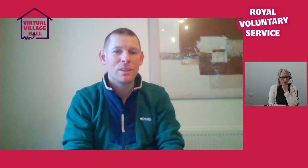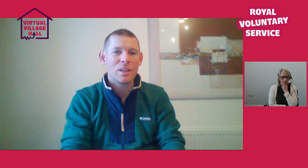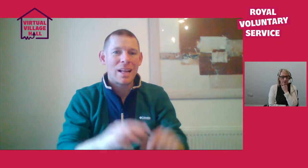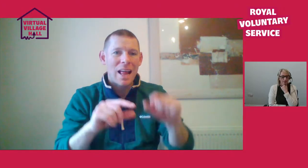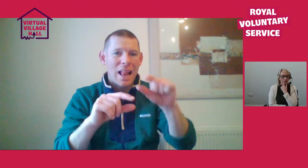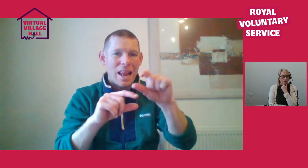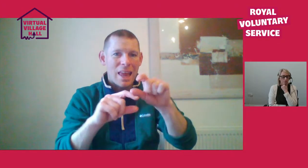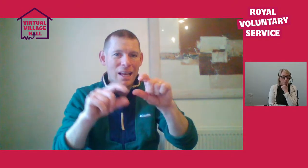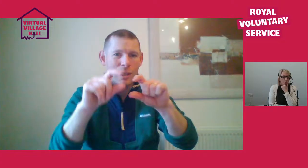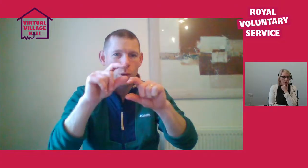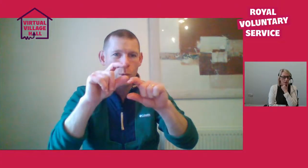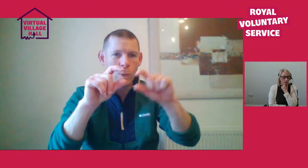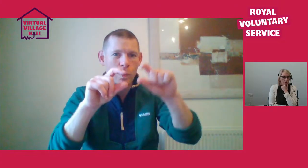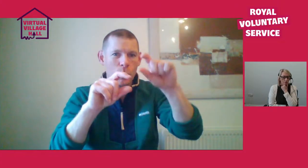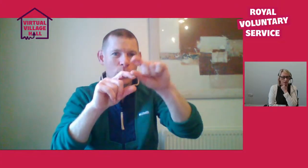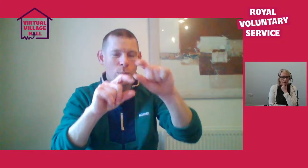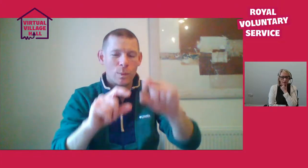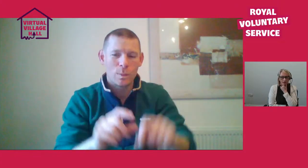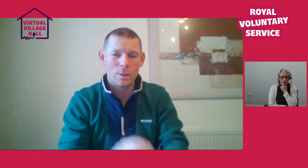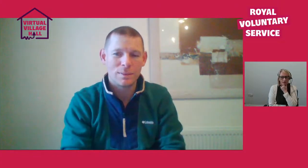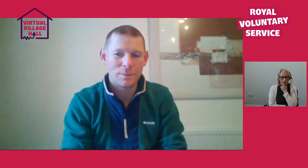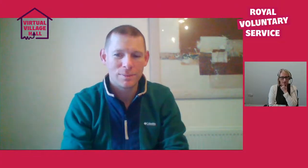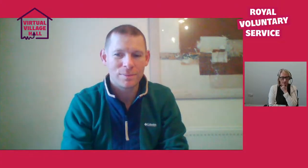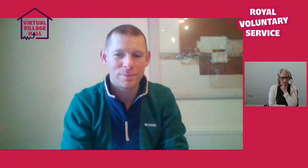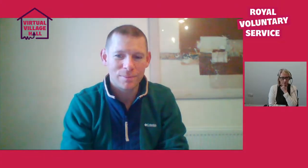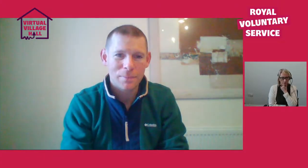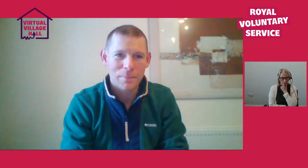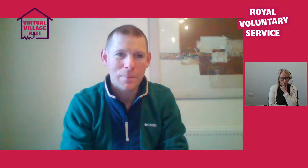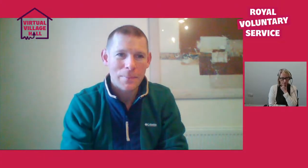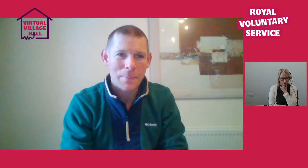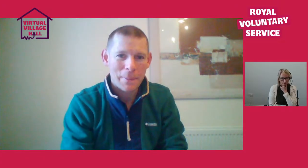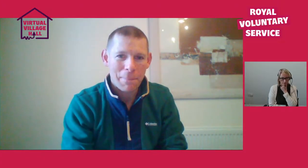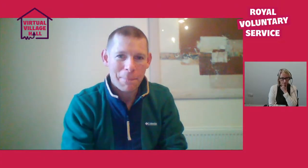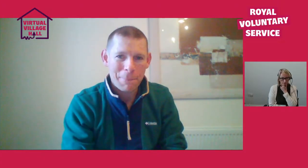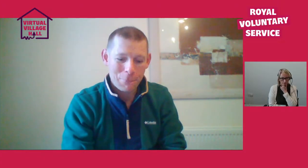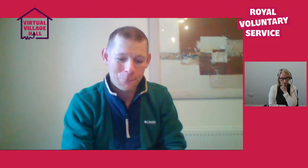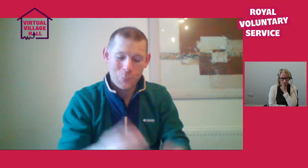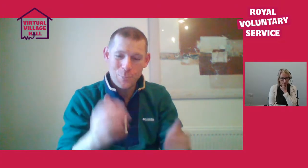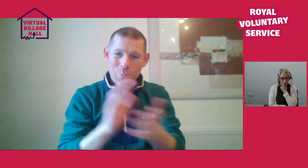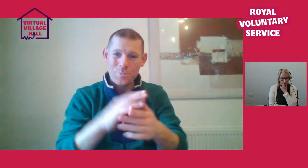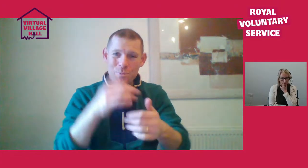And here is number 12 again.